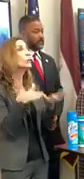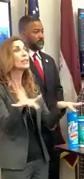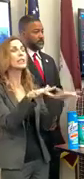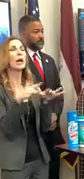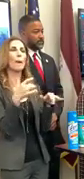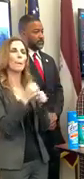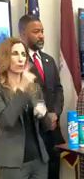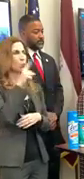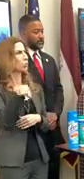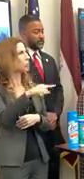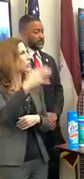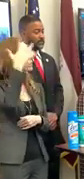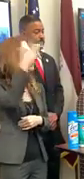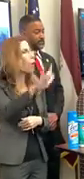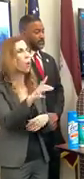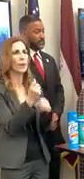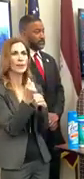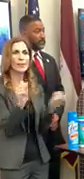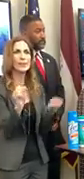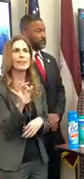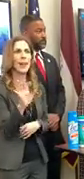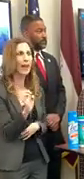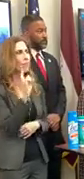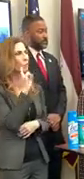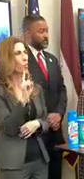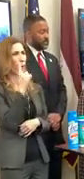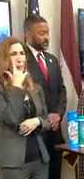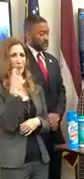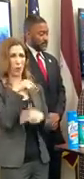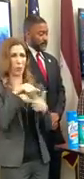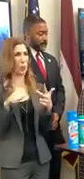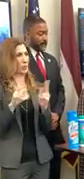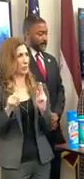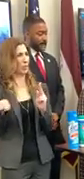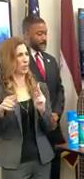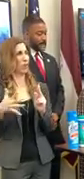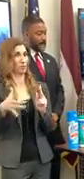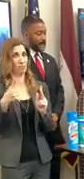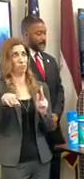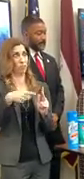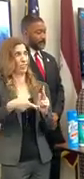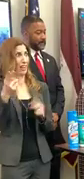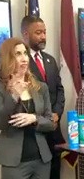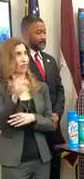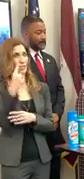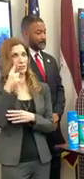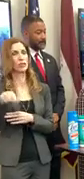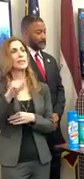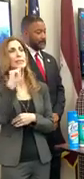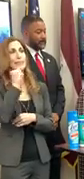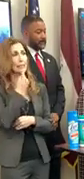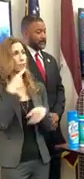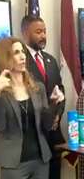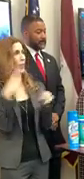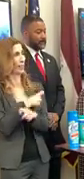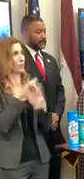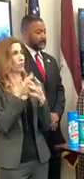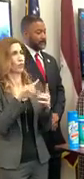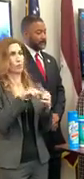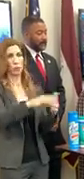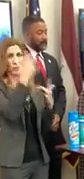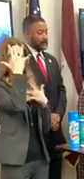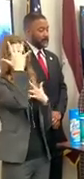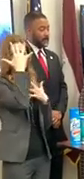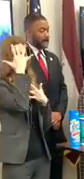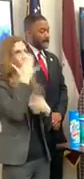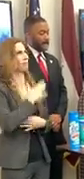be smart and to be safe for the sake of these individuals who are at risk of serious consequences of this